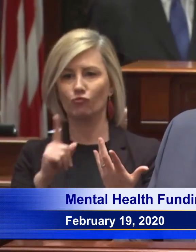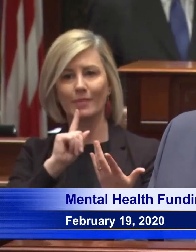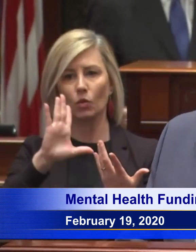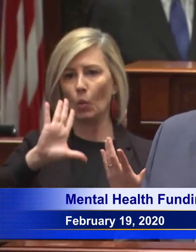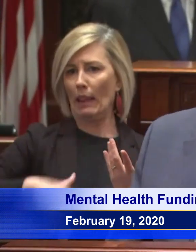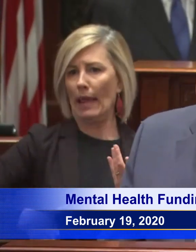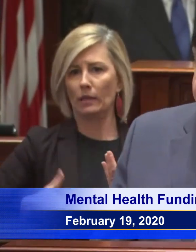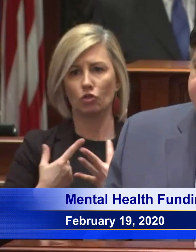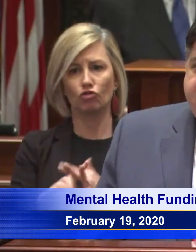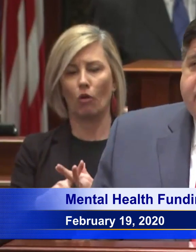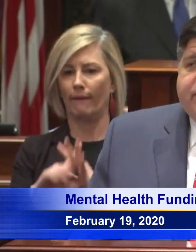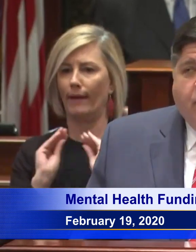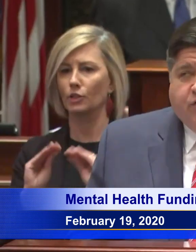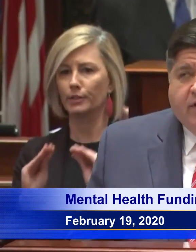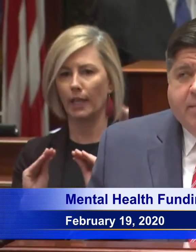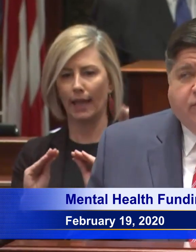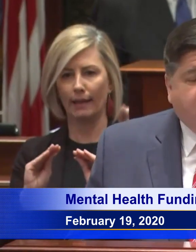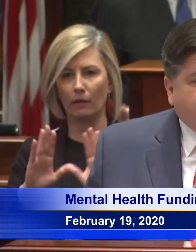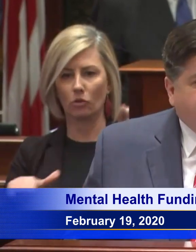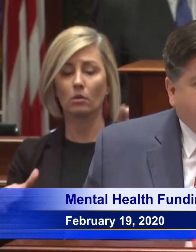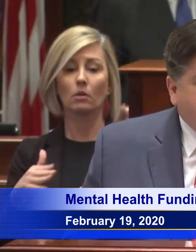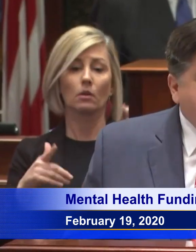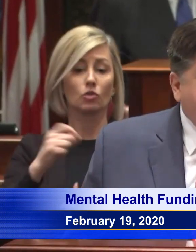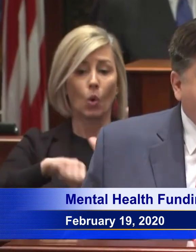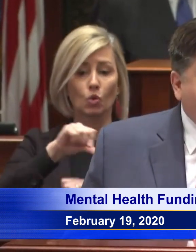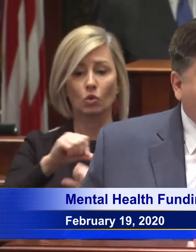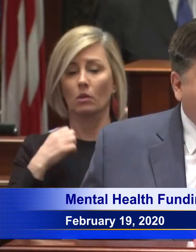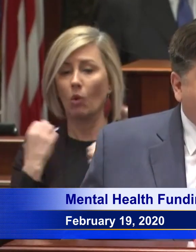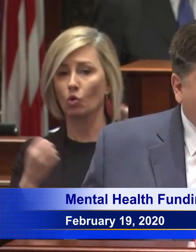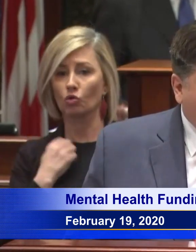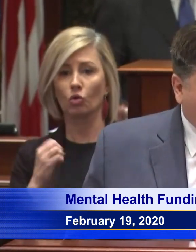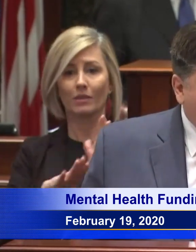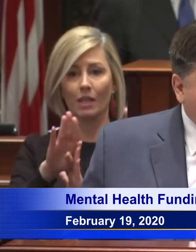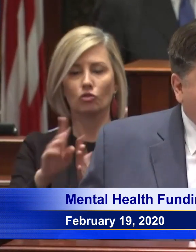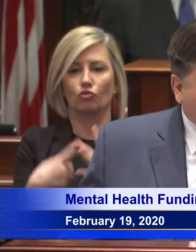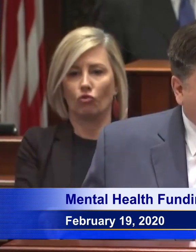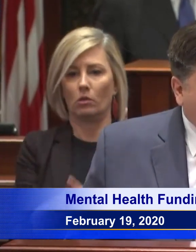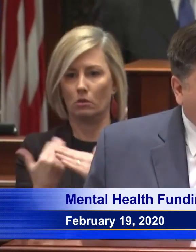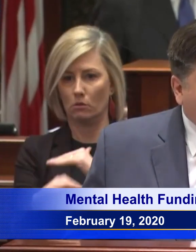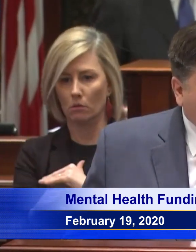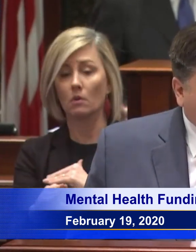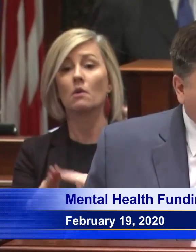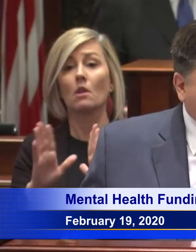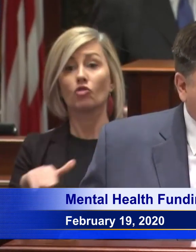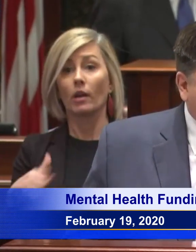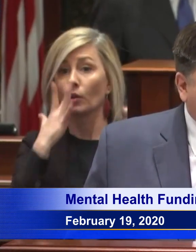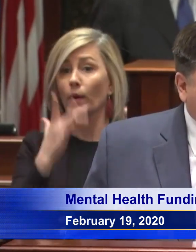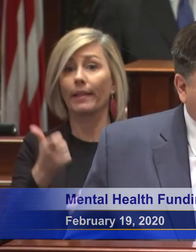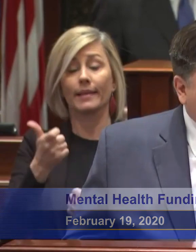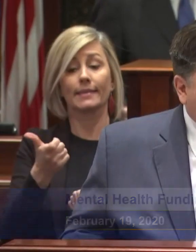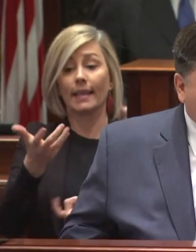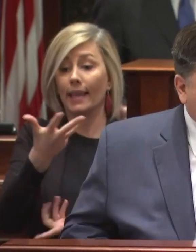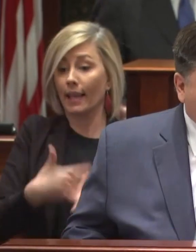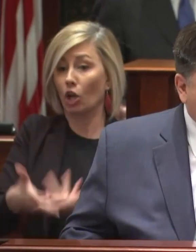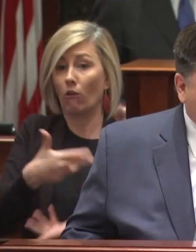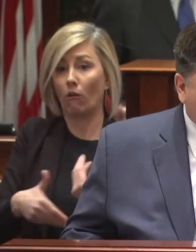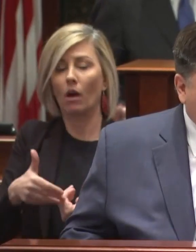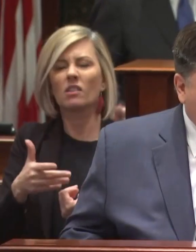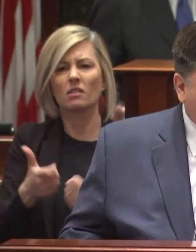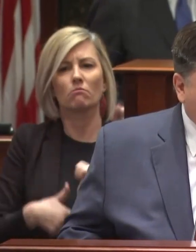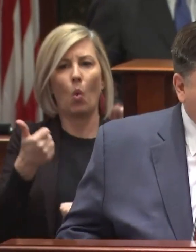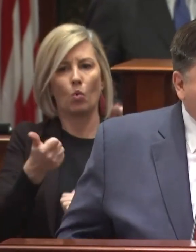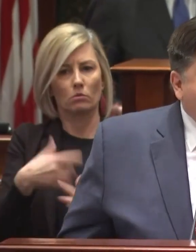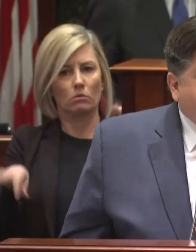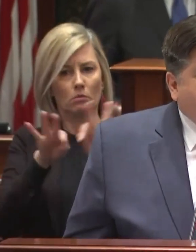begin educating a child. Social-emotional development begins at birth, and a child's earliest interactions are the most